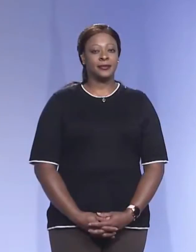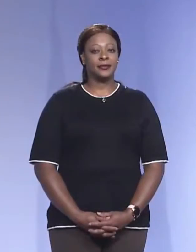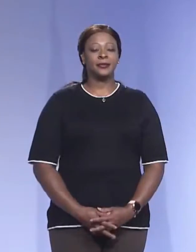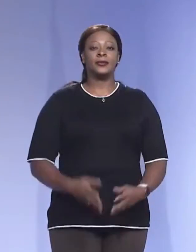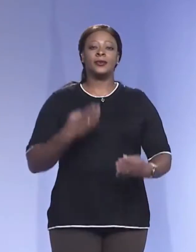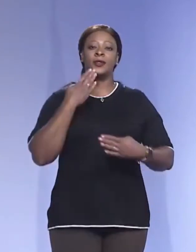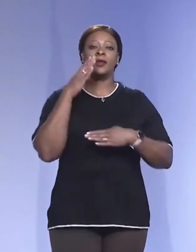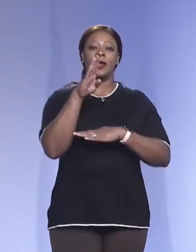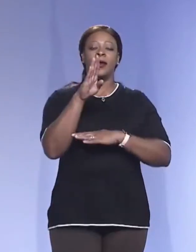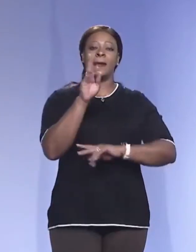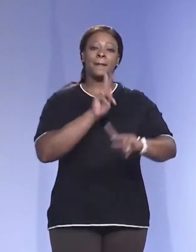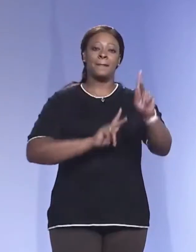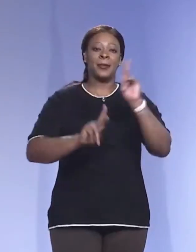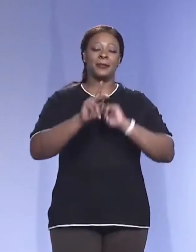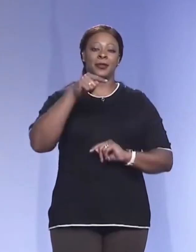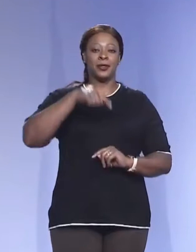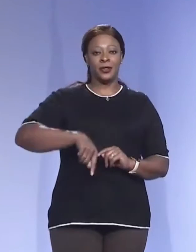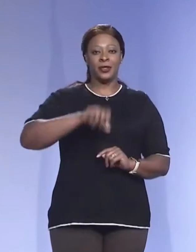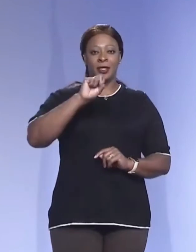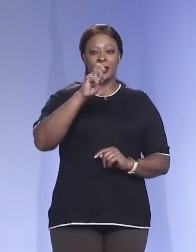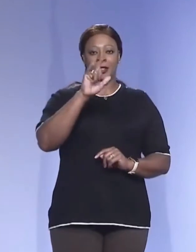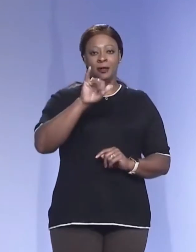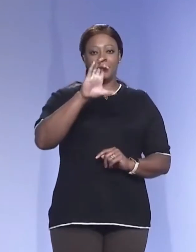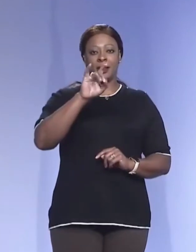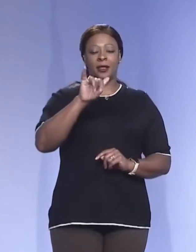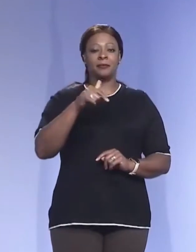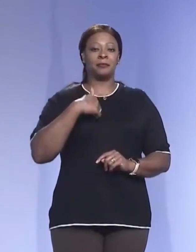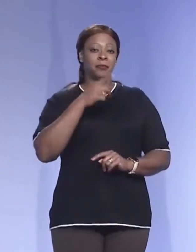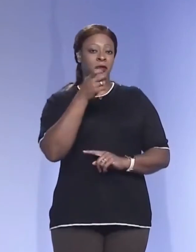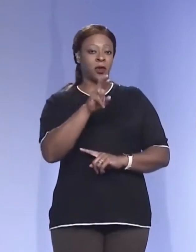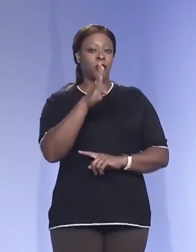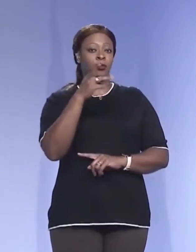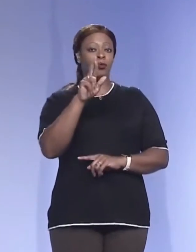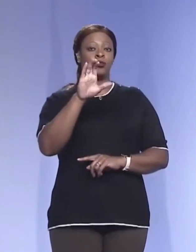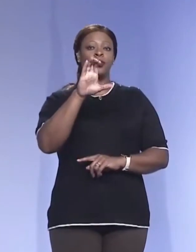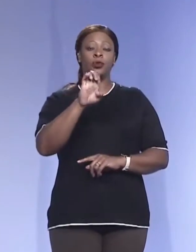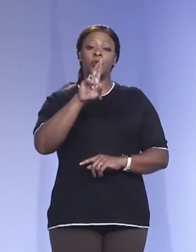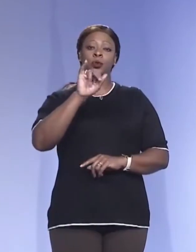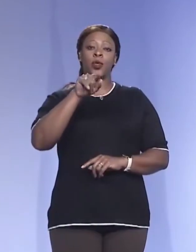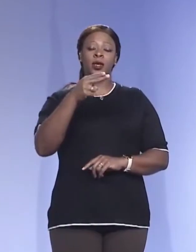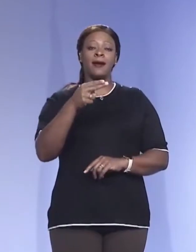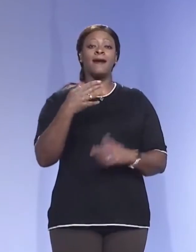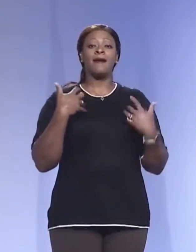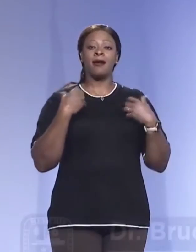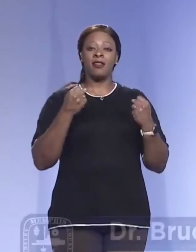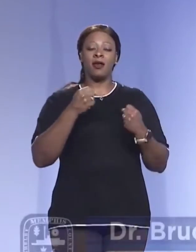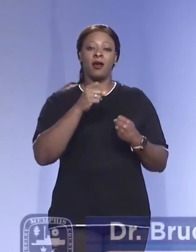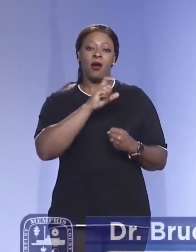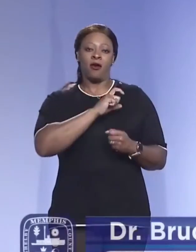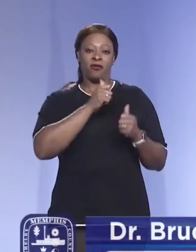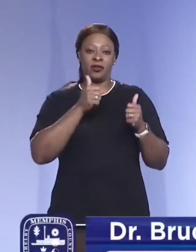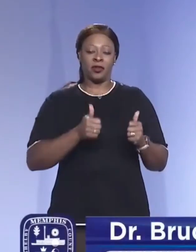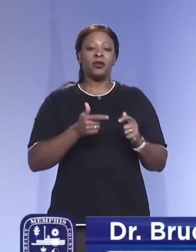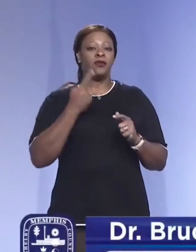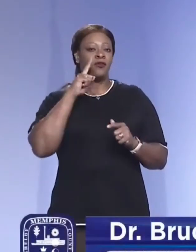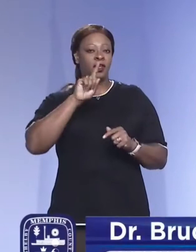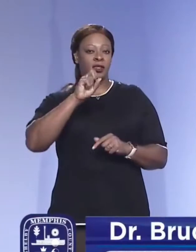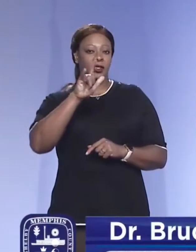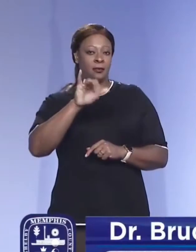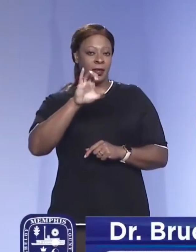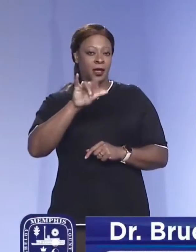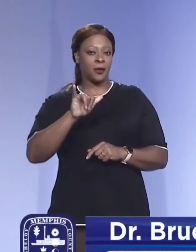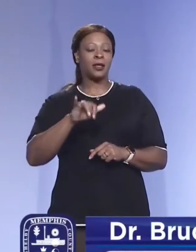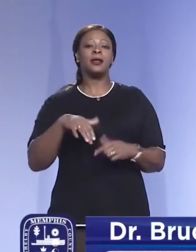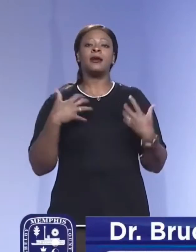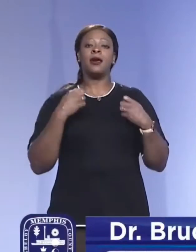Good afternoon, citizens of Shelby County. I'm Dr. Bruce Randolph, the Health Officer for Shelby County Health Department. I'm here